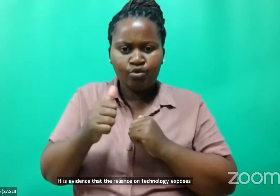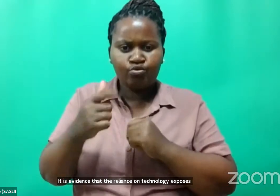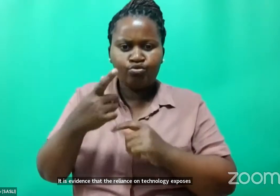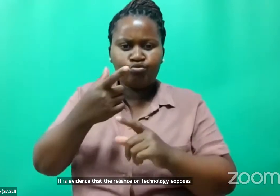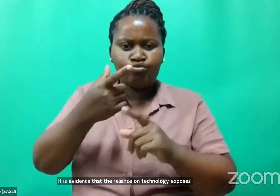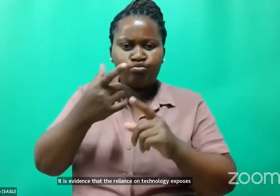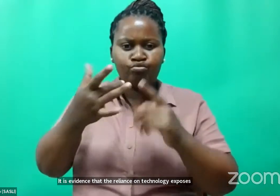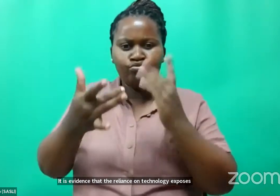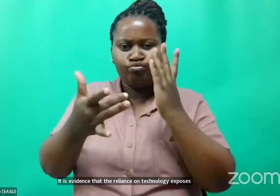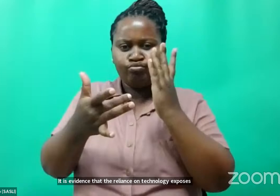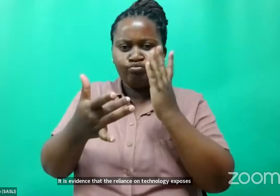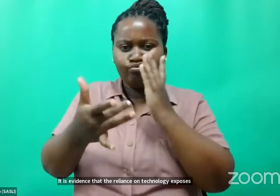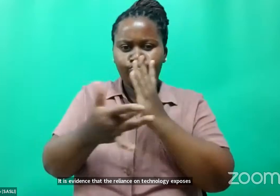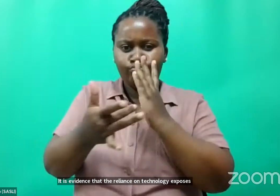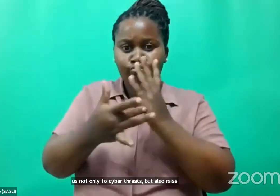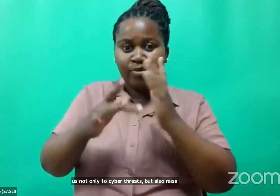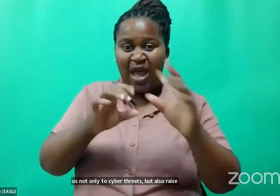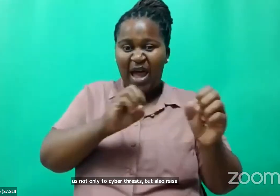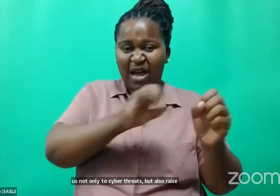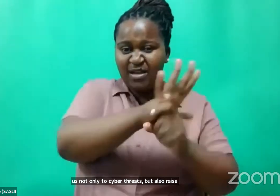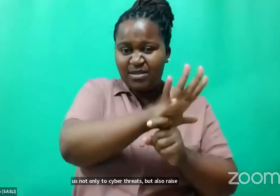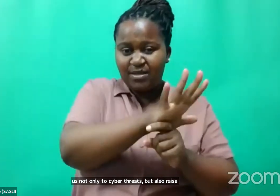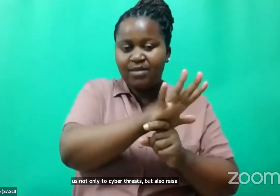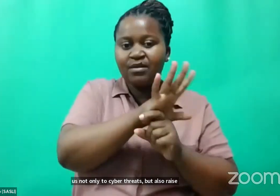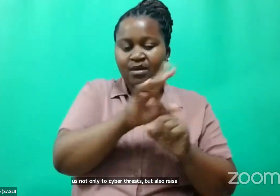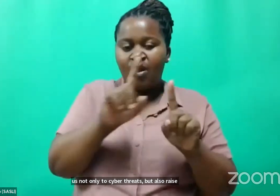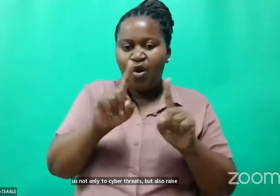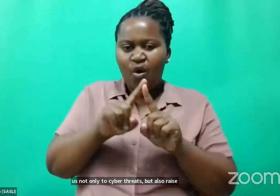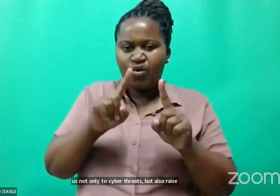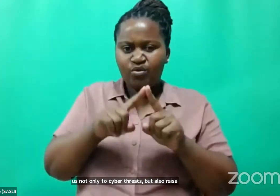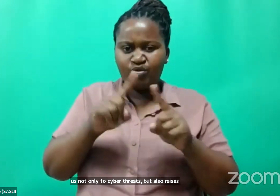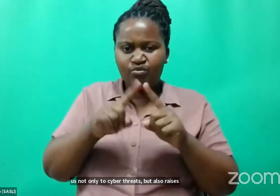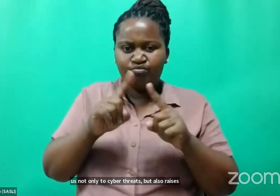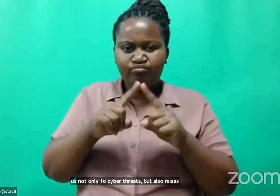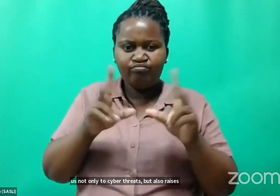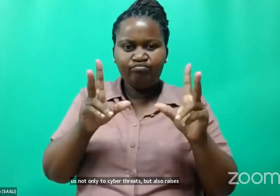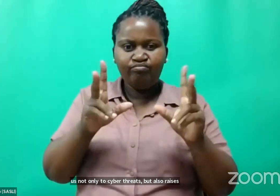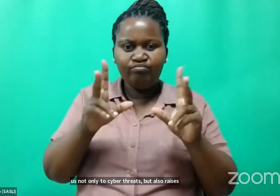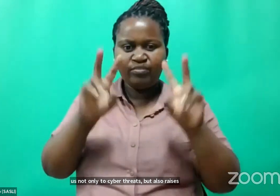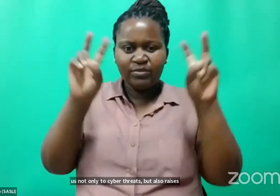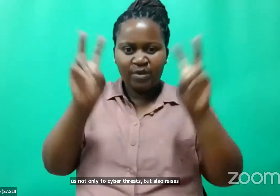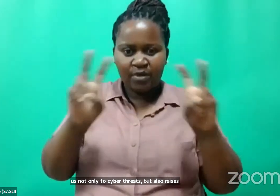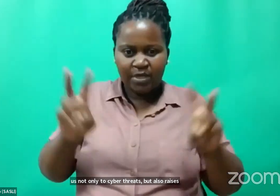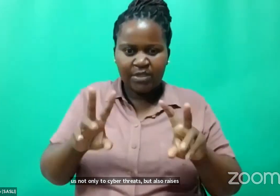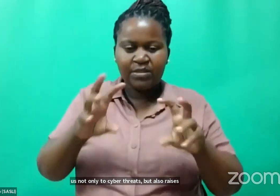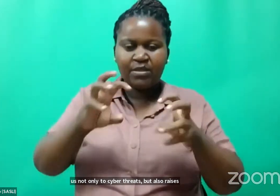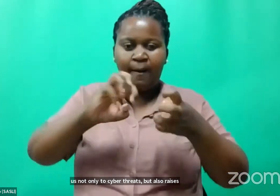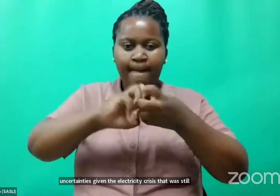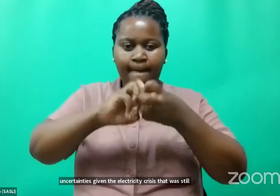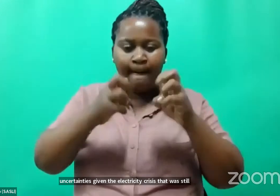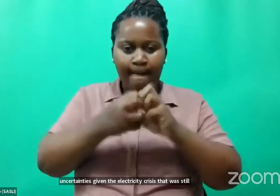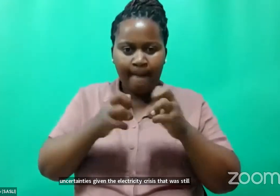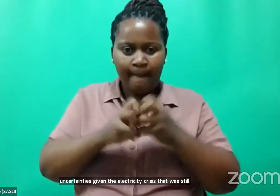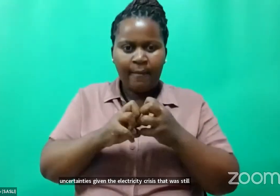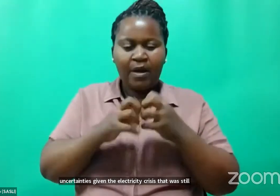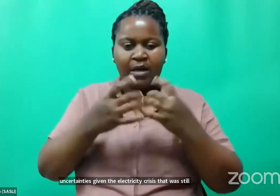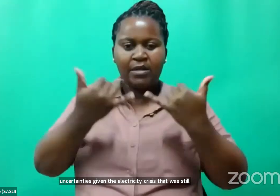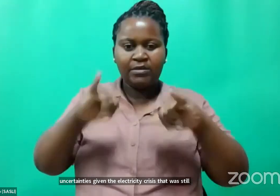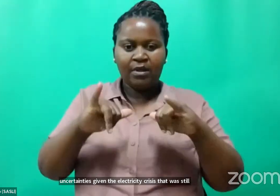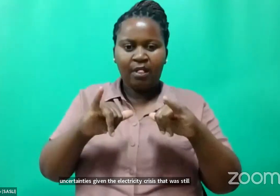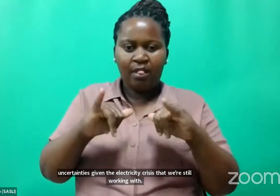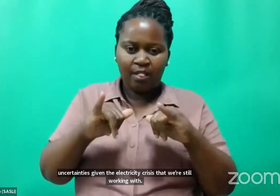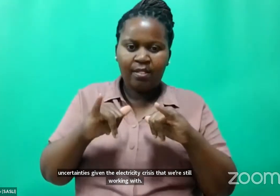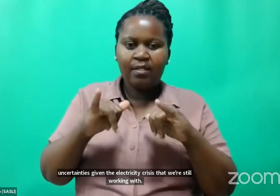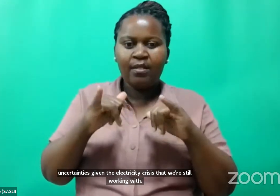but also raises uncertainties given the electricity crisis that we are still battling with. We cannot rule